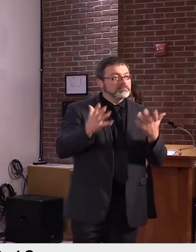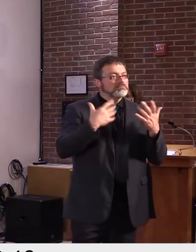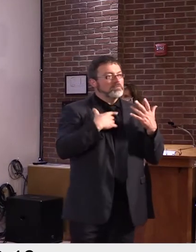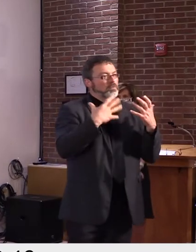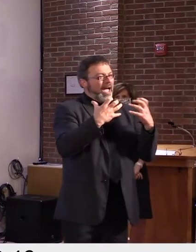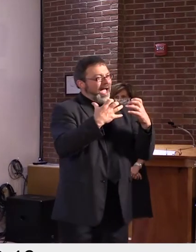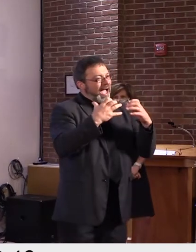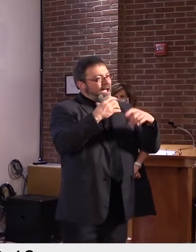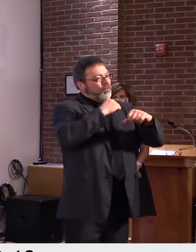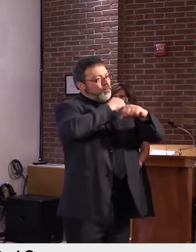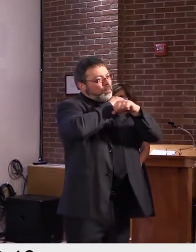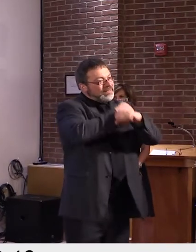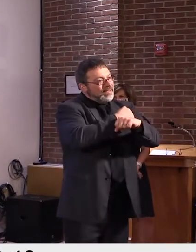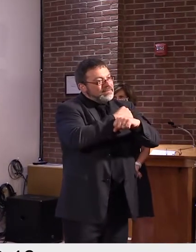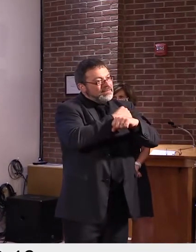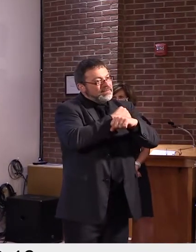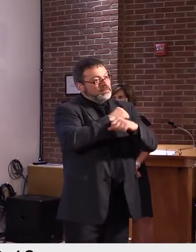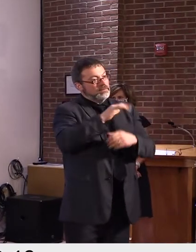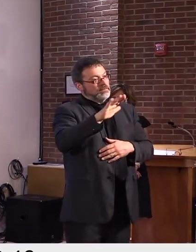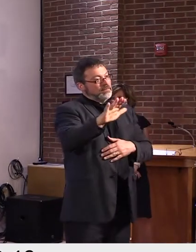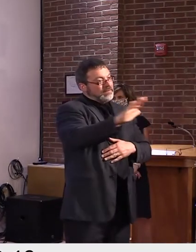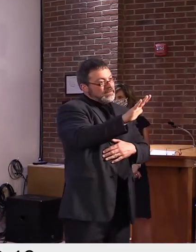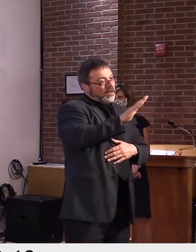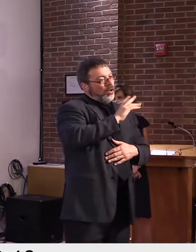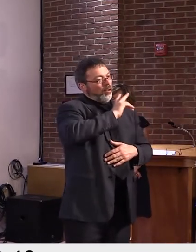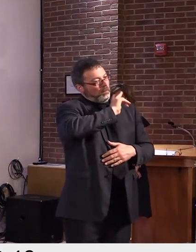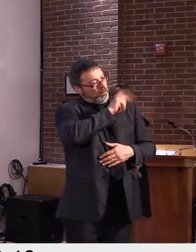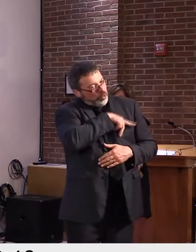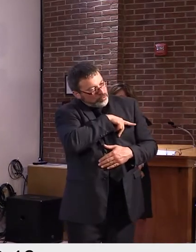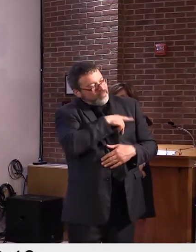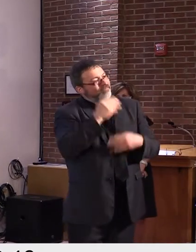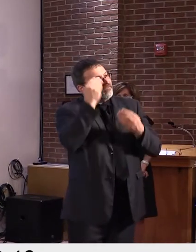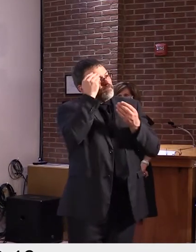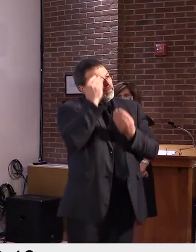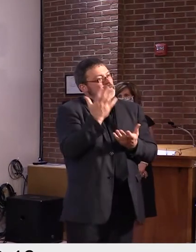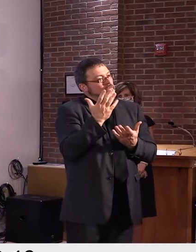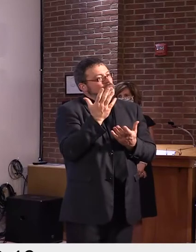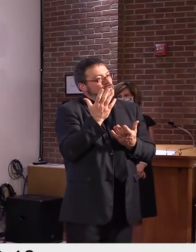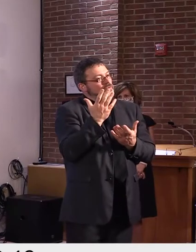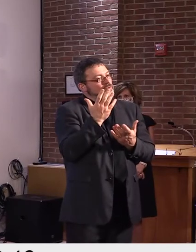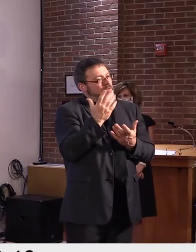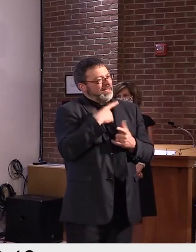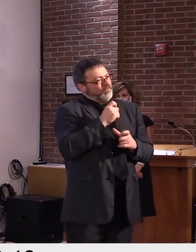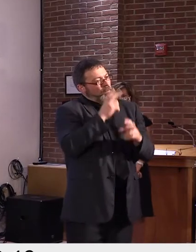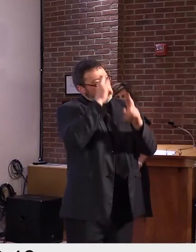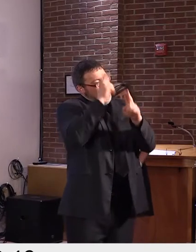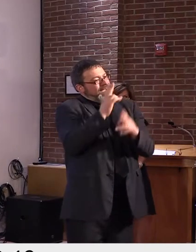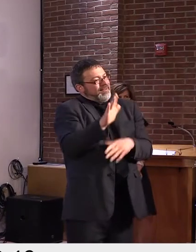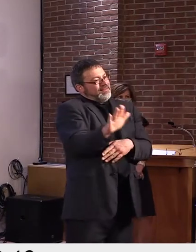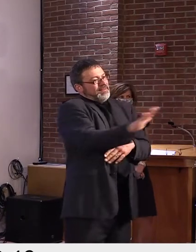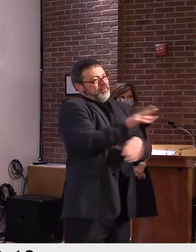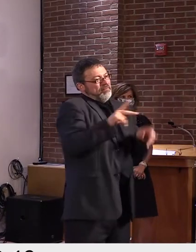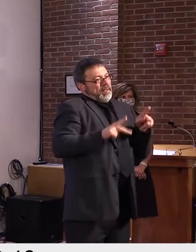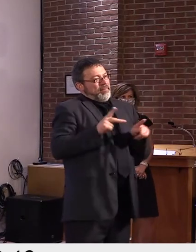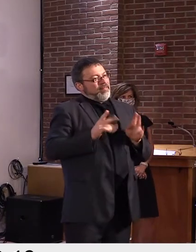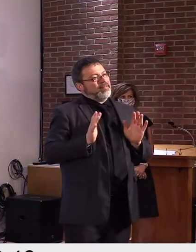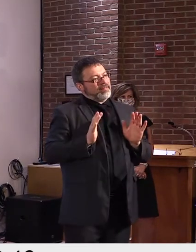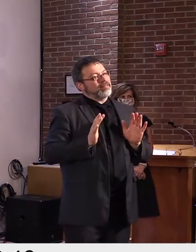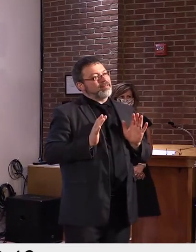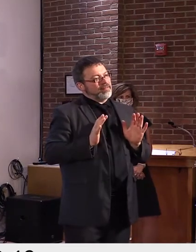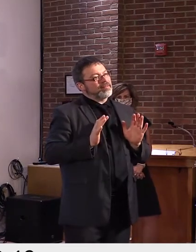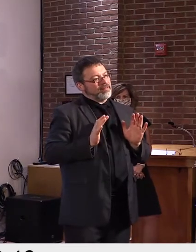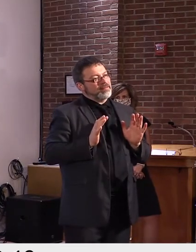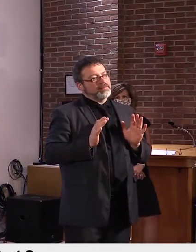personal health information and have respect for the people that did